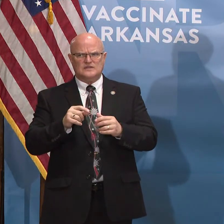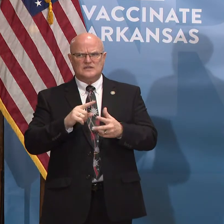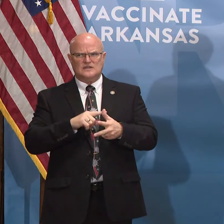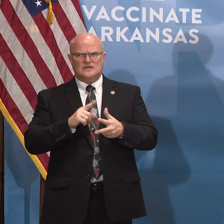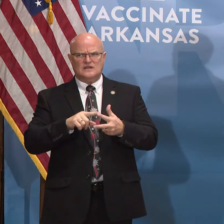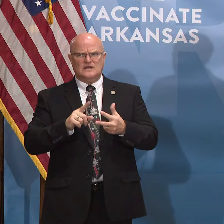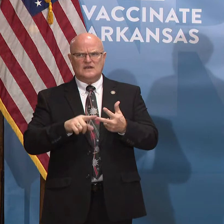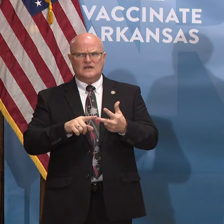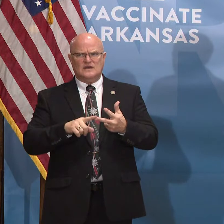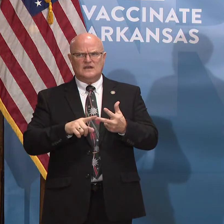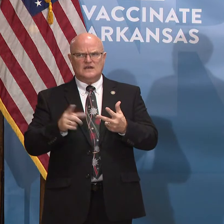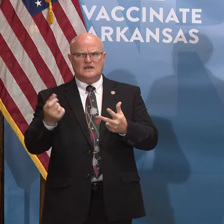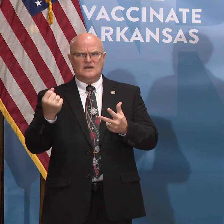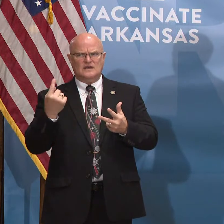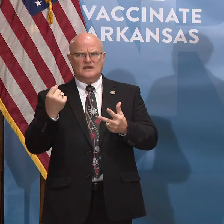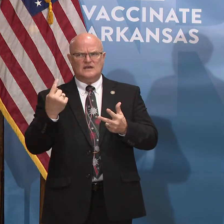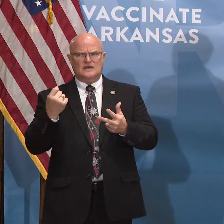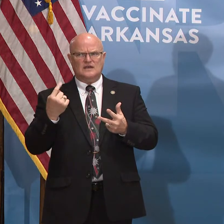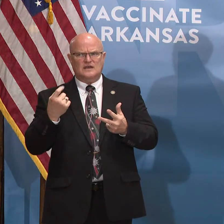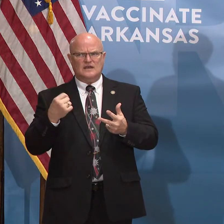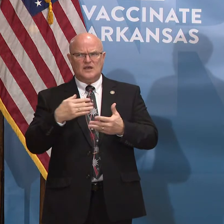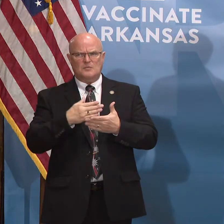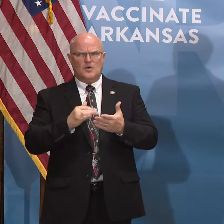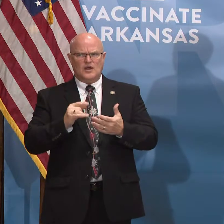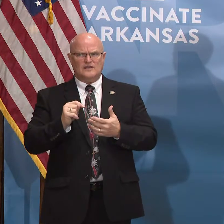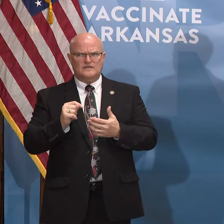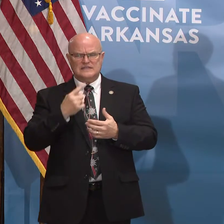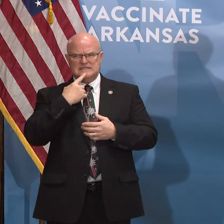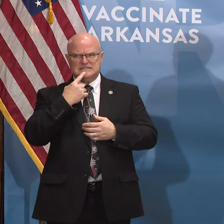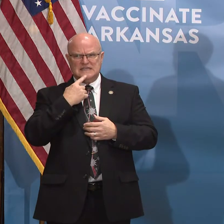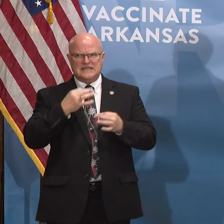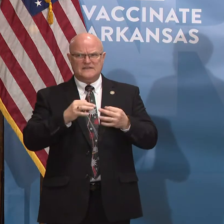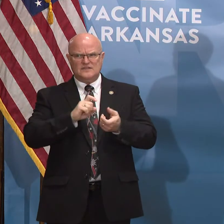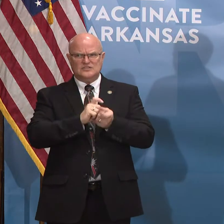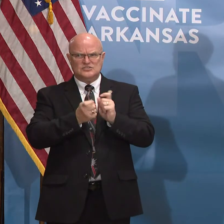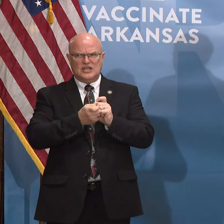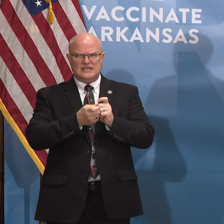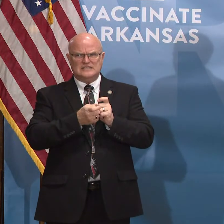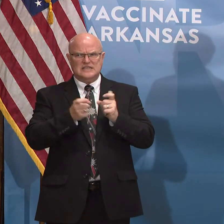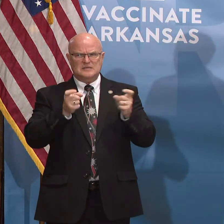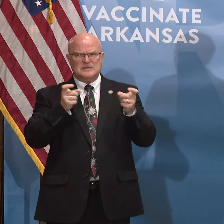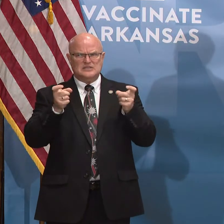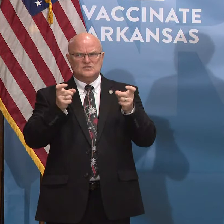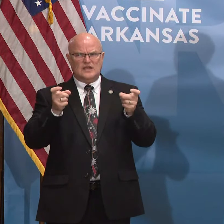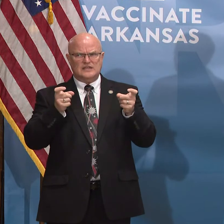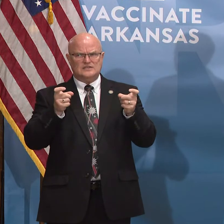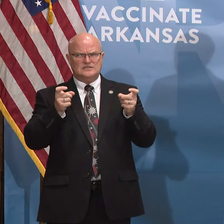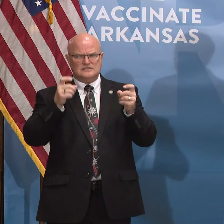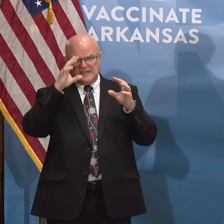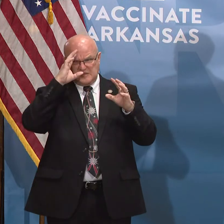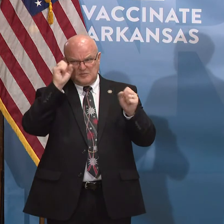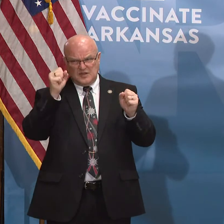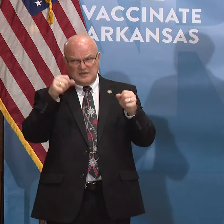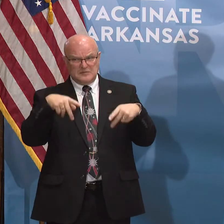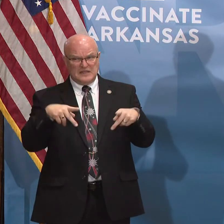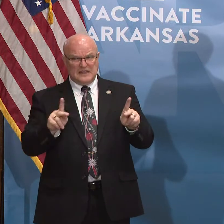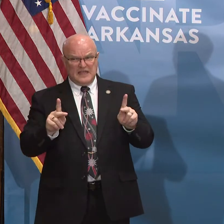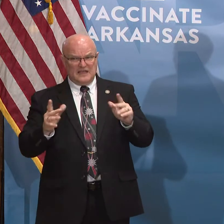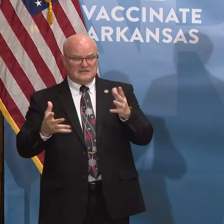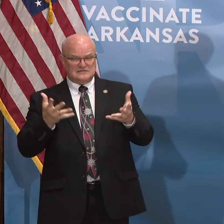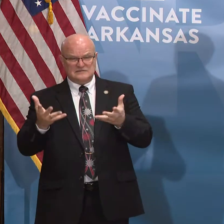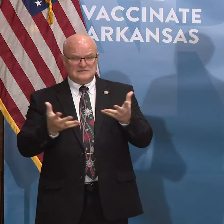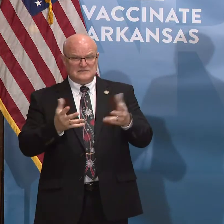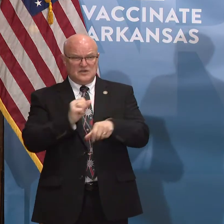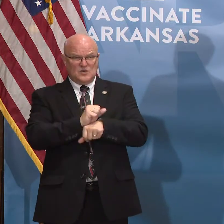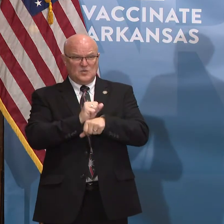that. Well, my understanding was that there was going to be part of it that said if there was a change in administration, that they could allow